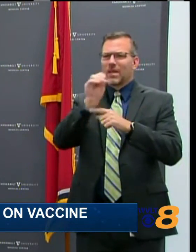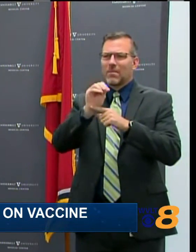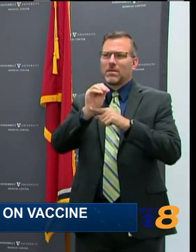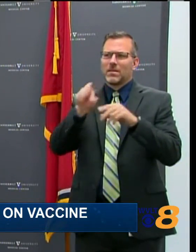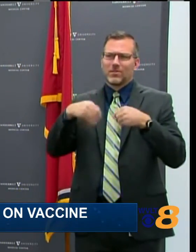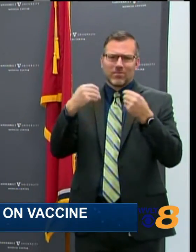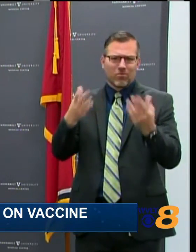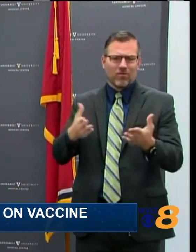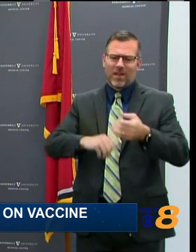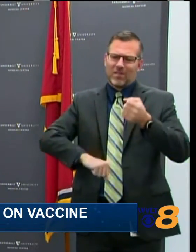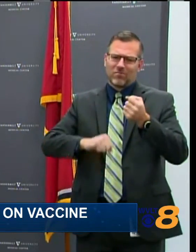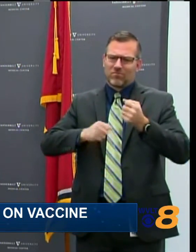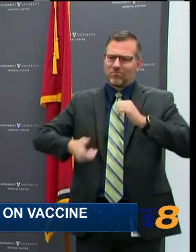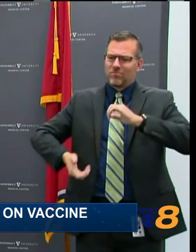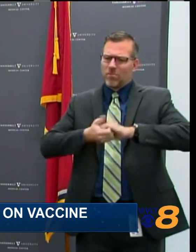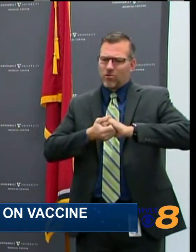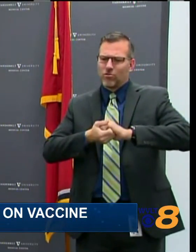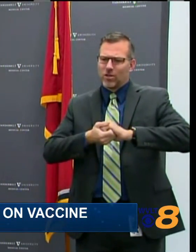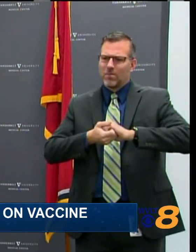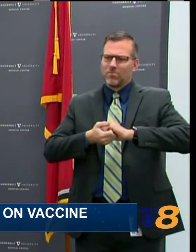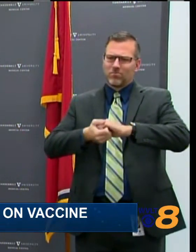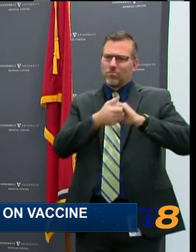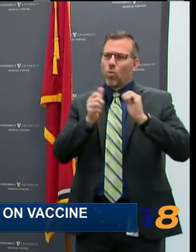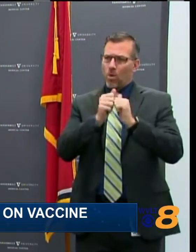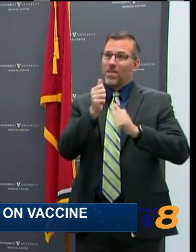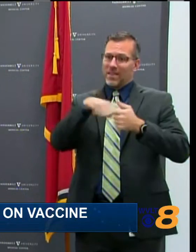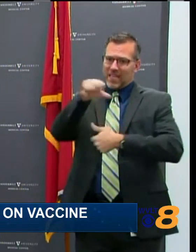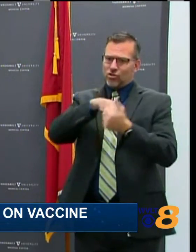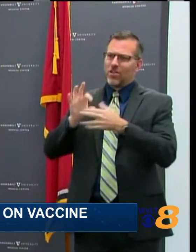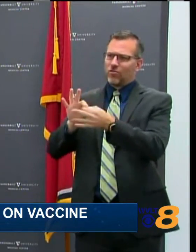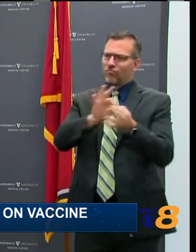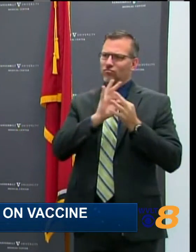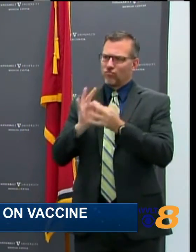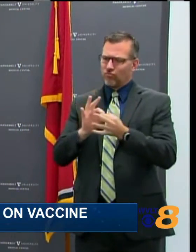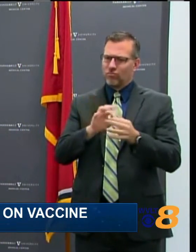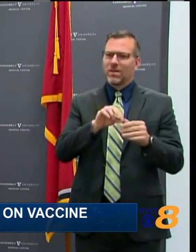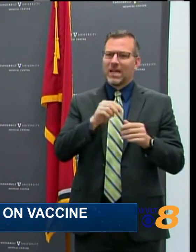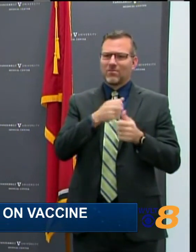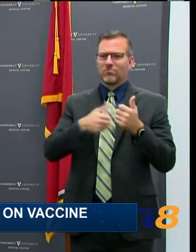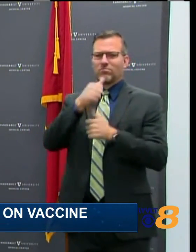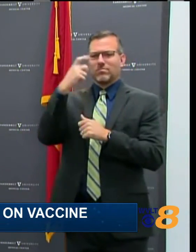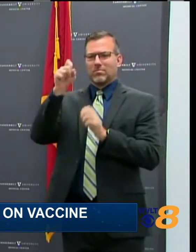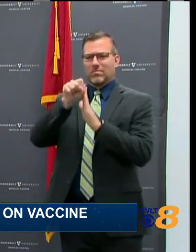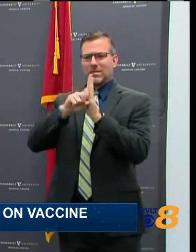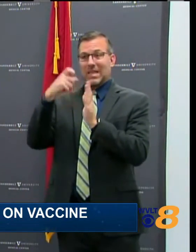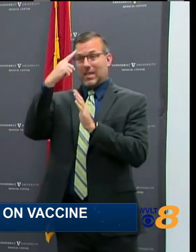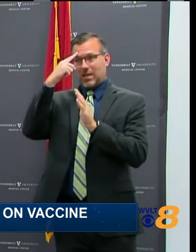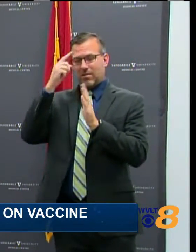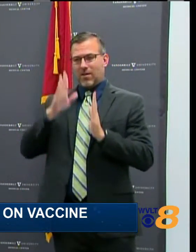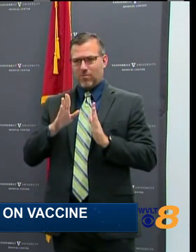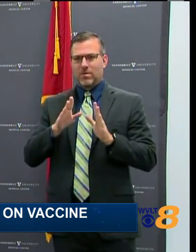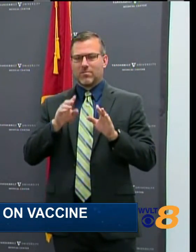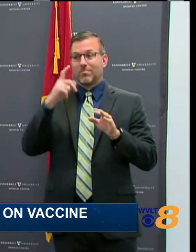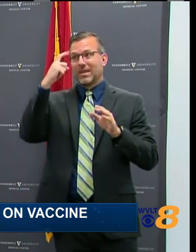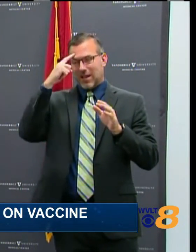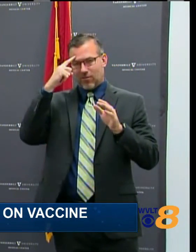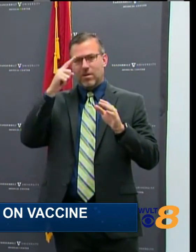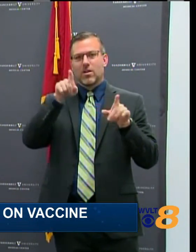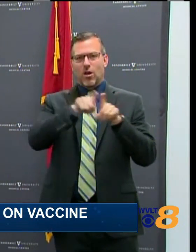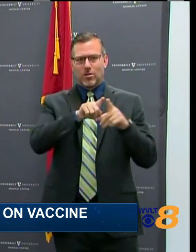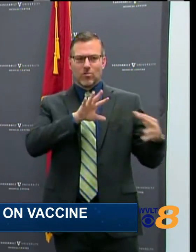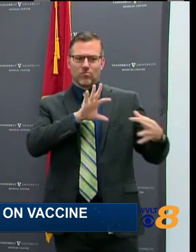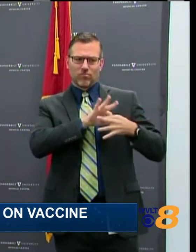been, the partnership that they've developed one with another and with the state to get that information to Tennessee. And so we certainly hope